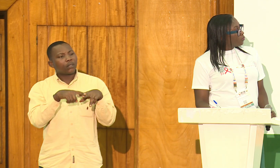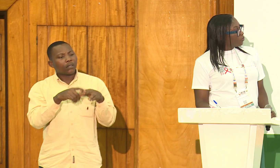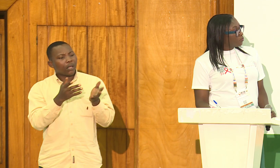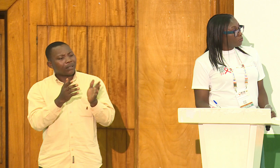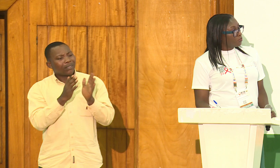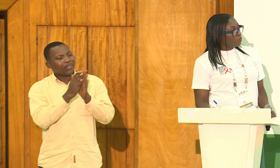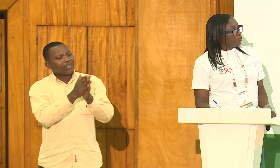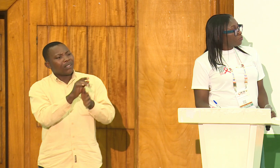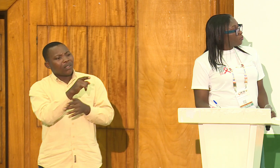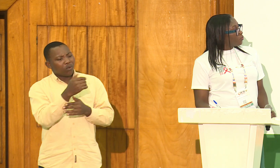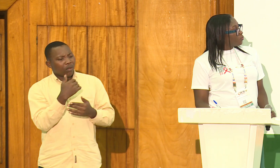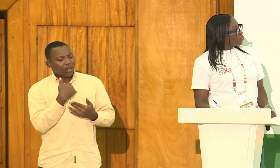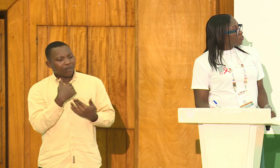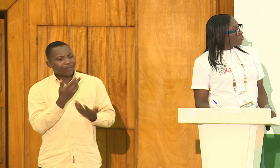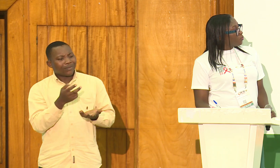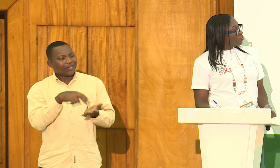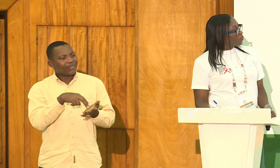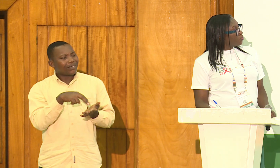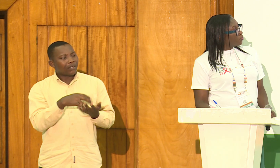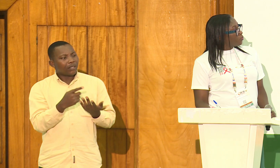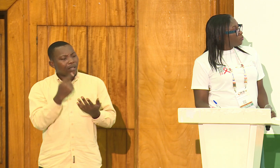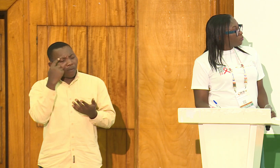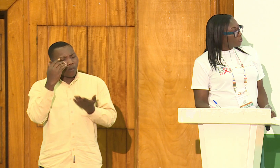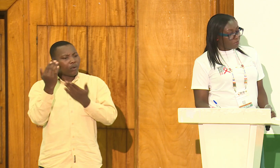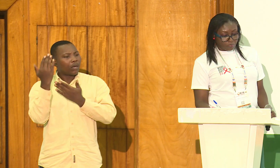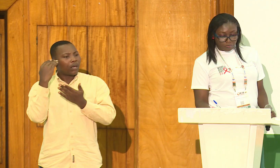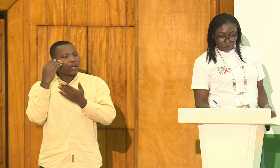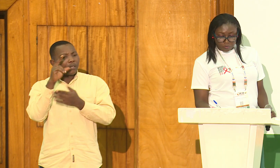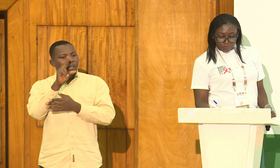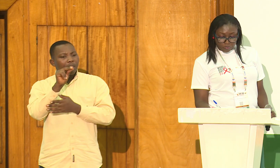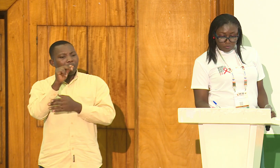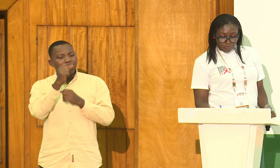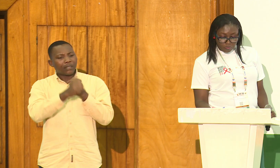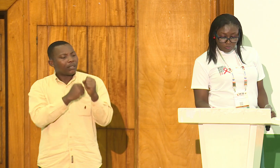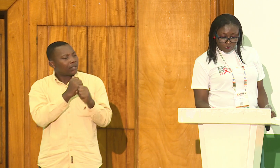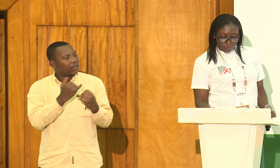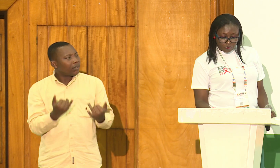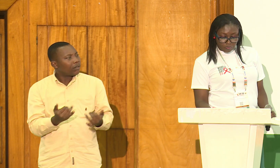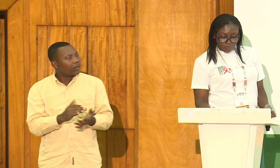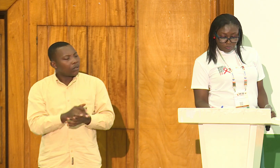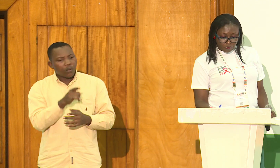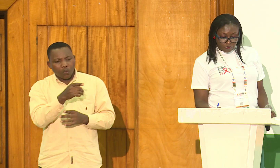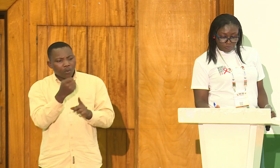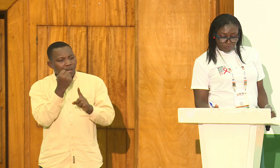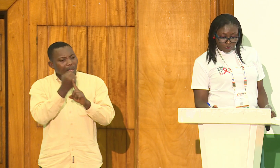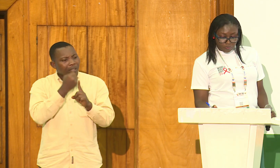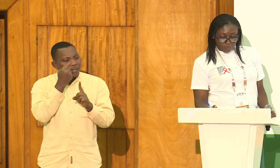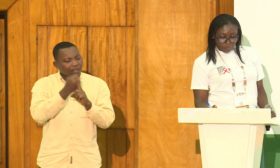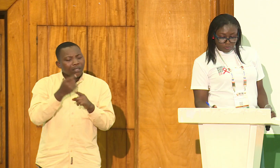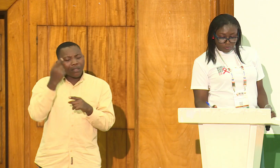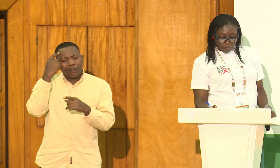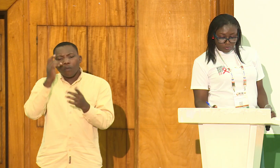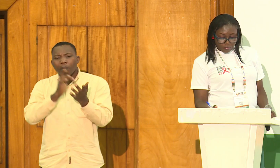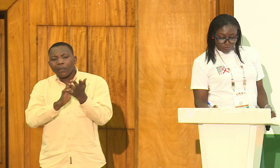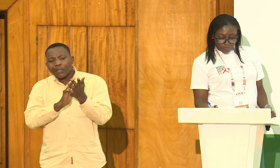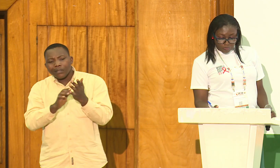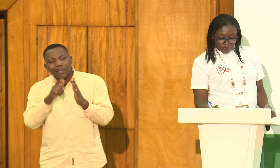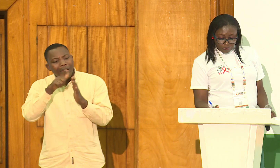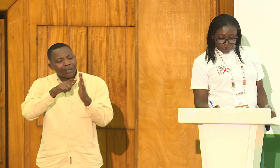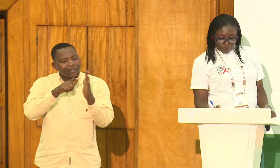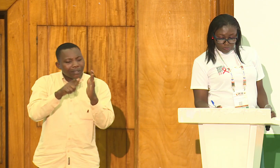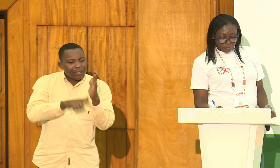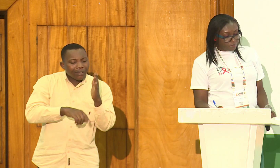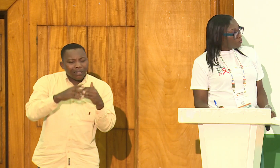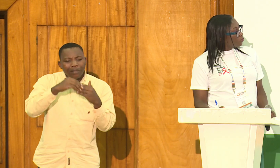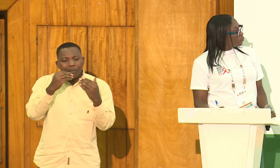asked her, I said, you have been standing for the last 30 years, right? Advocating for drugs at a cheaper price,